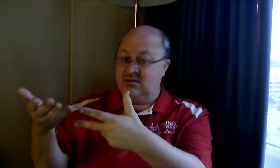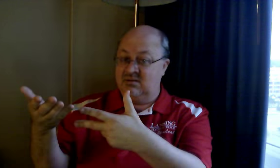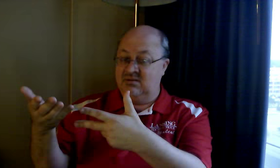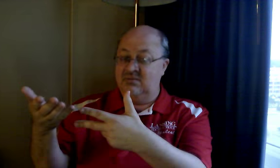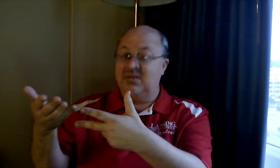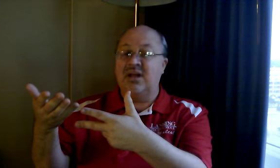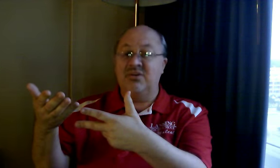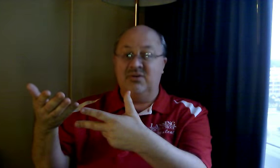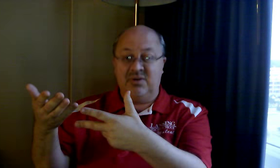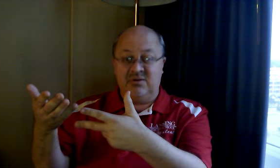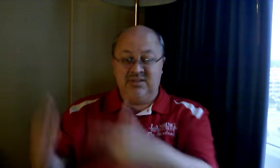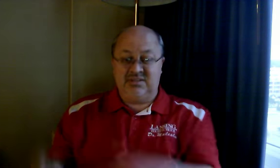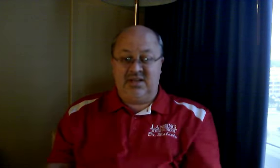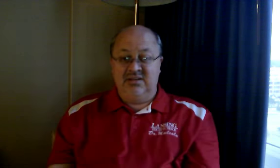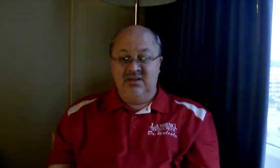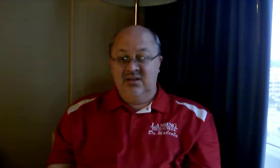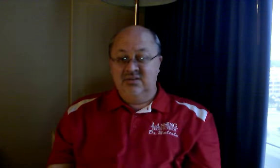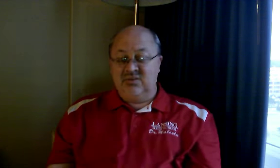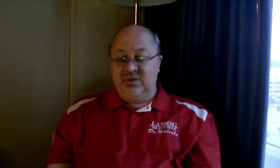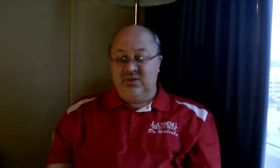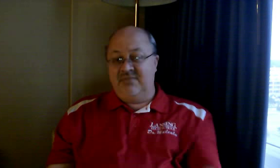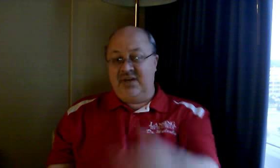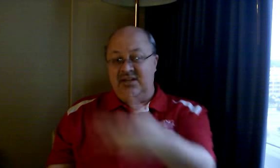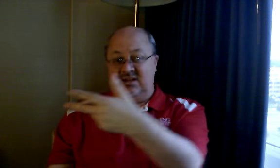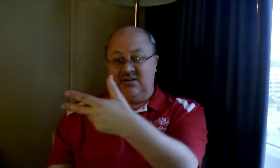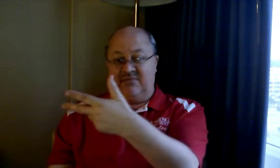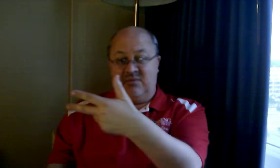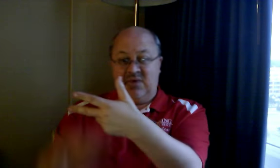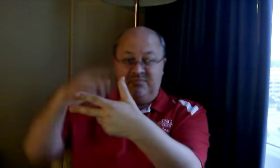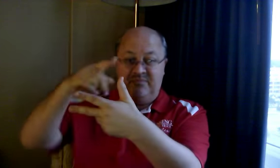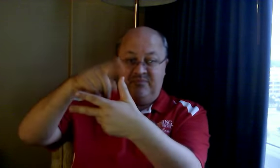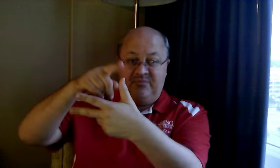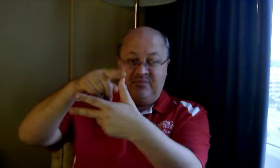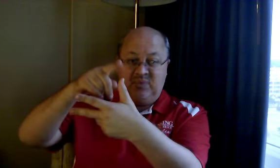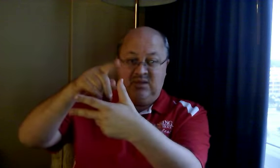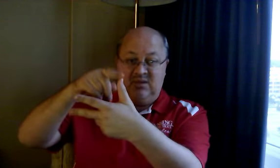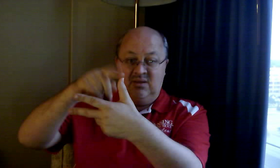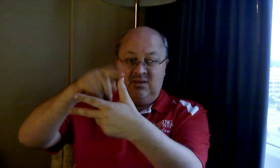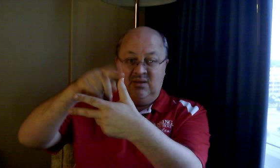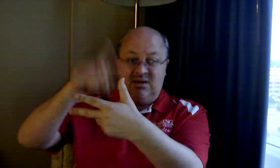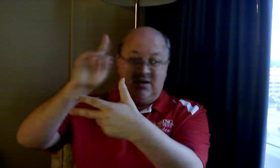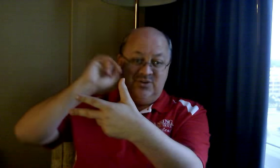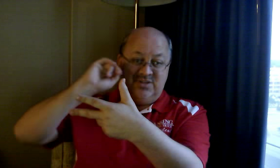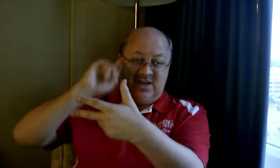oh, then I know their hearing status. So again, if I did it, if I went, are you deaf?